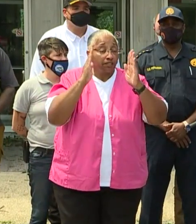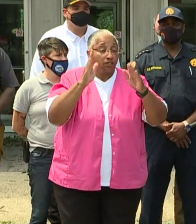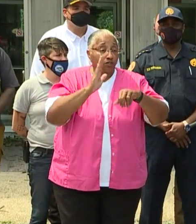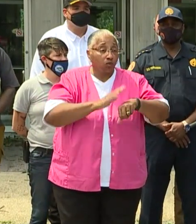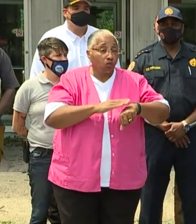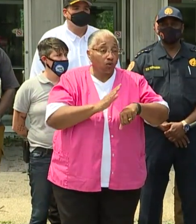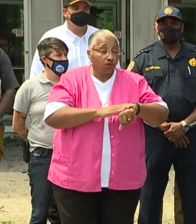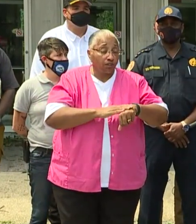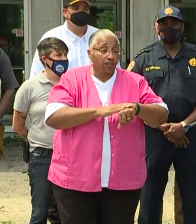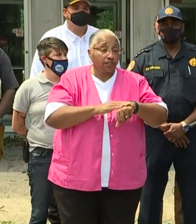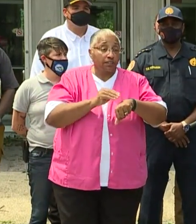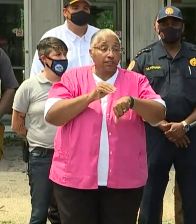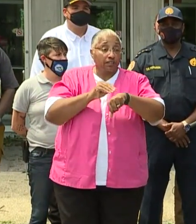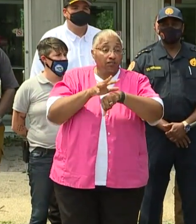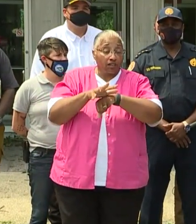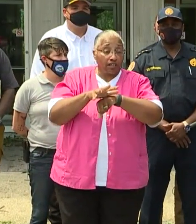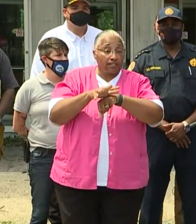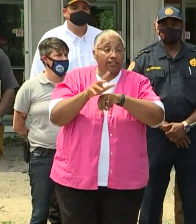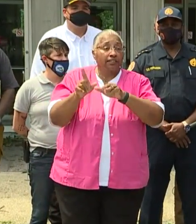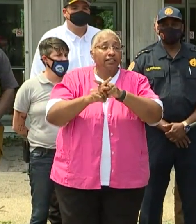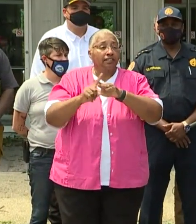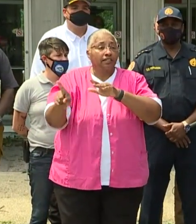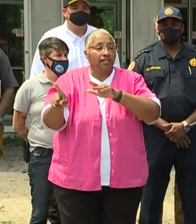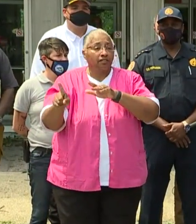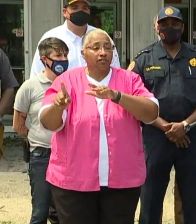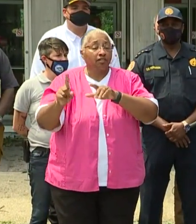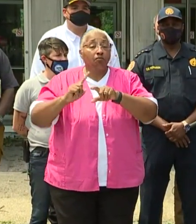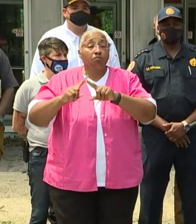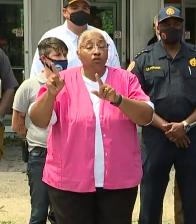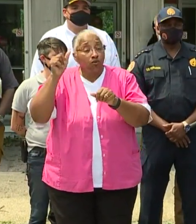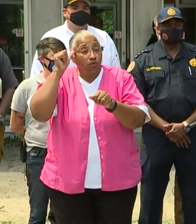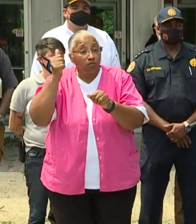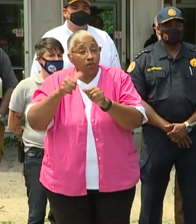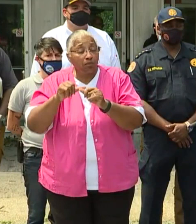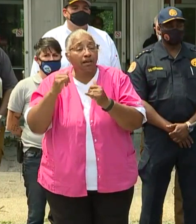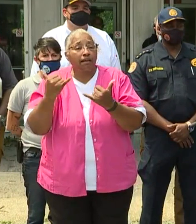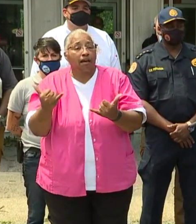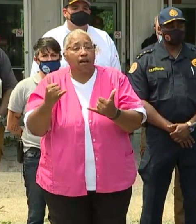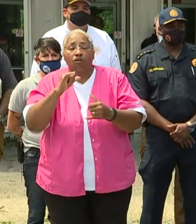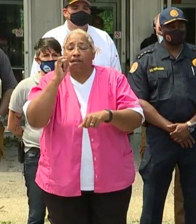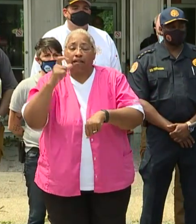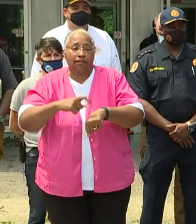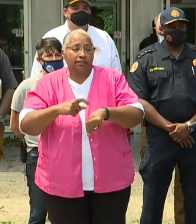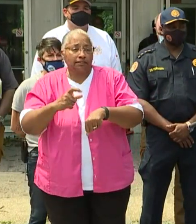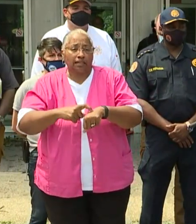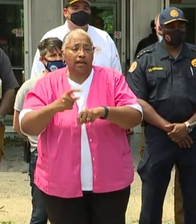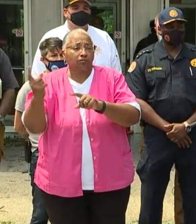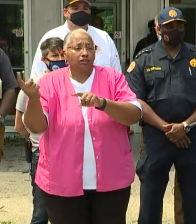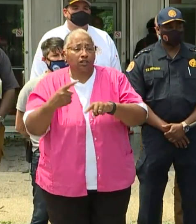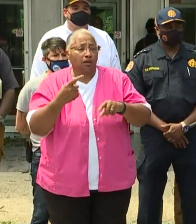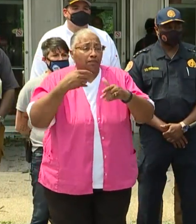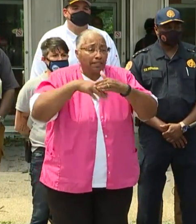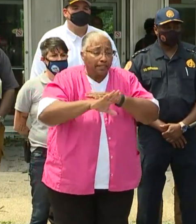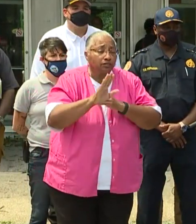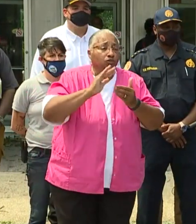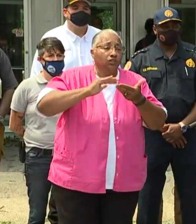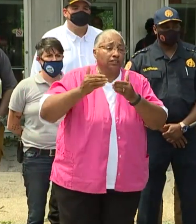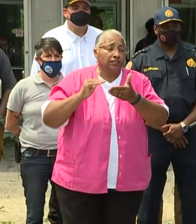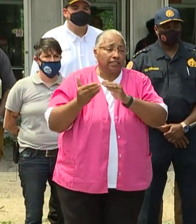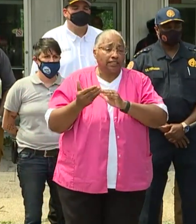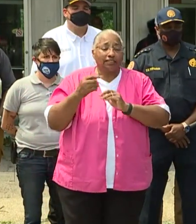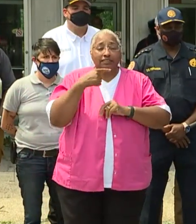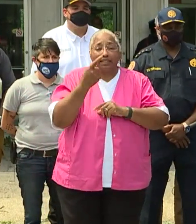and evacuated the city. But now is not the time for reentry. We'll tell you a little bit more as we